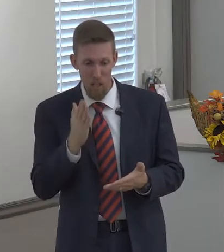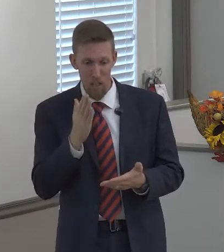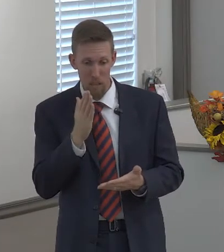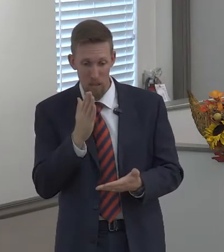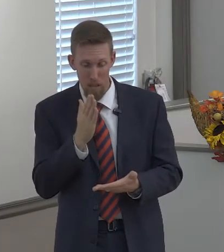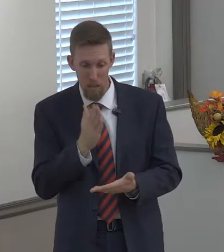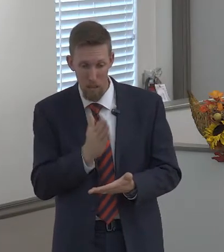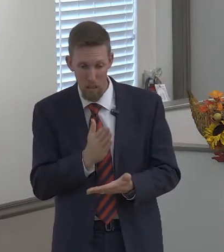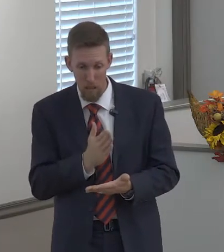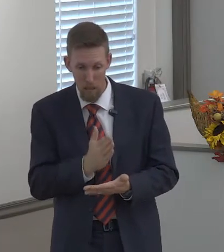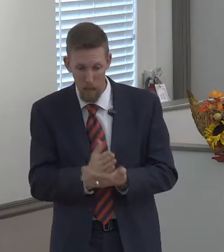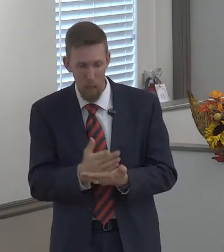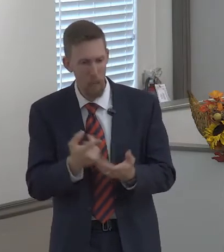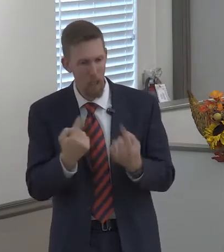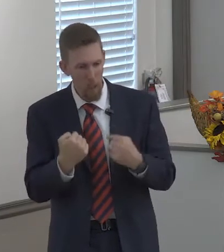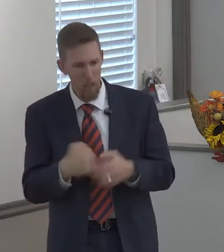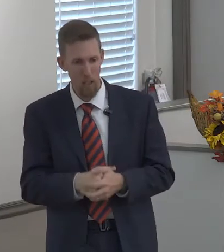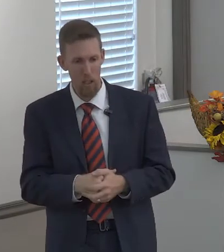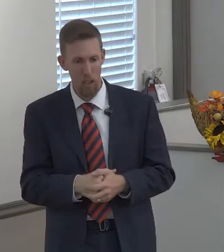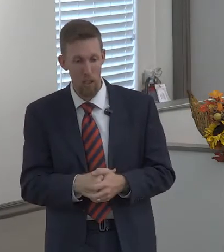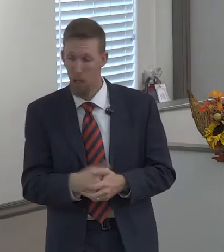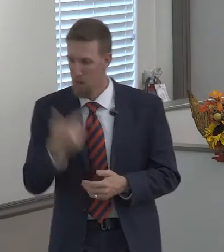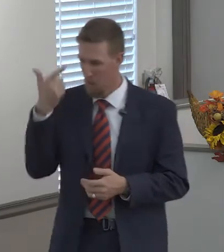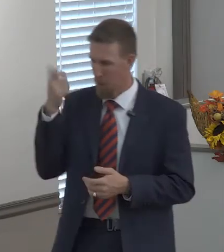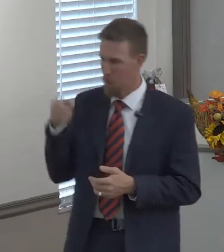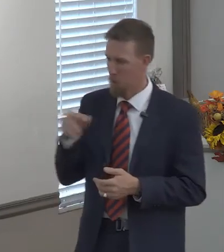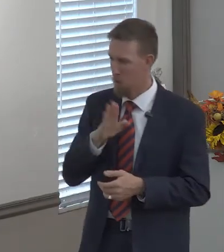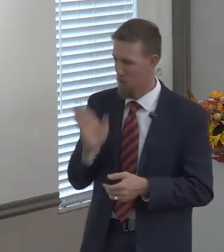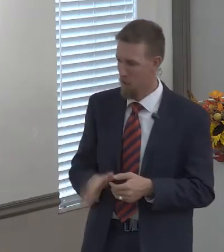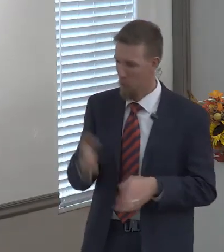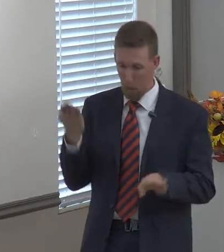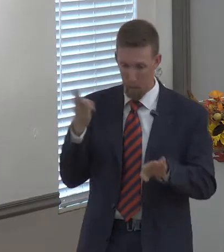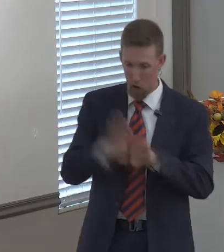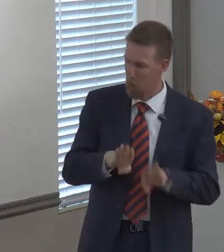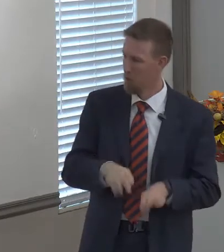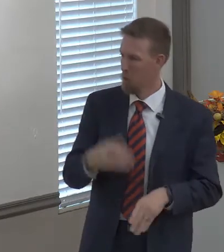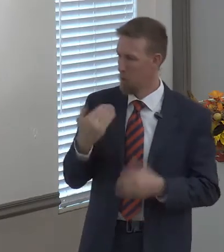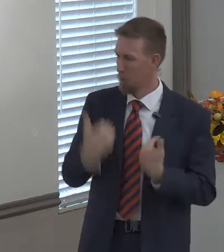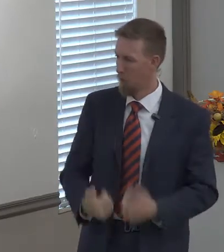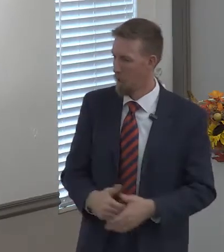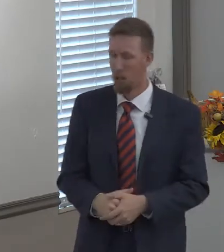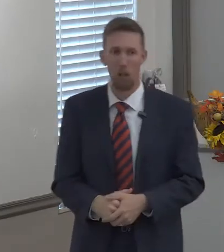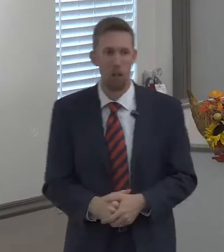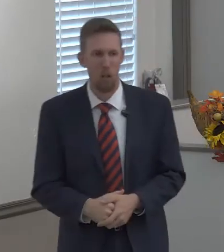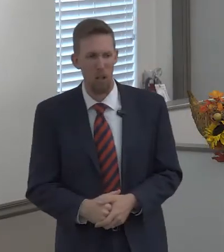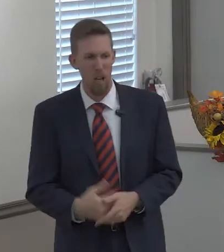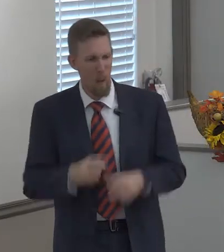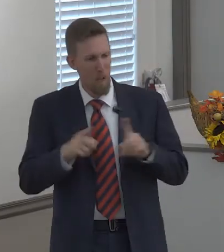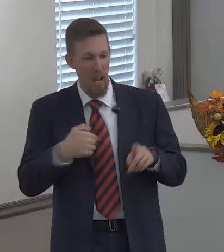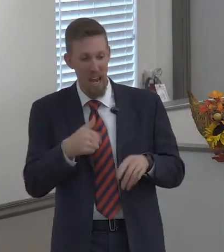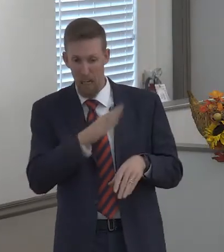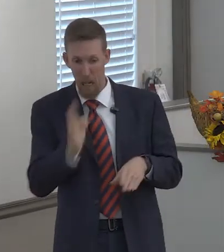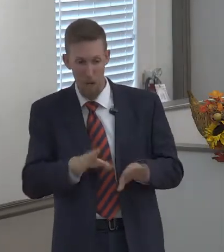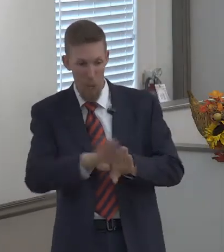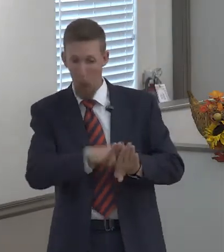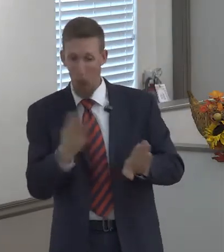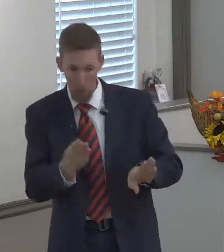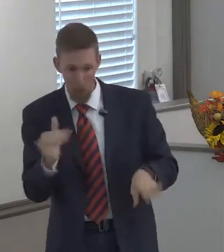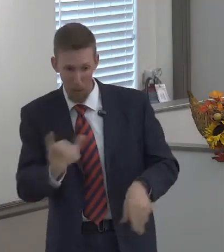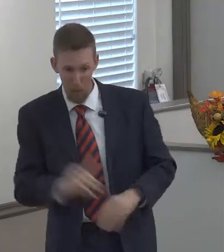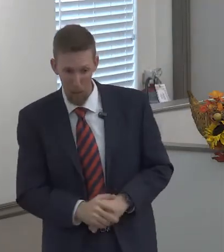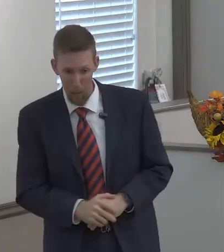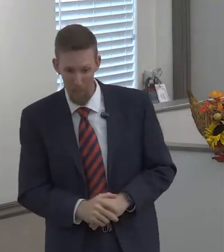I'm supposed to have this reputation as this, you know, guy that we won't go there, but here I